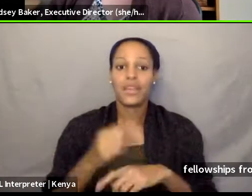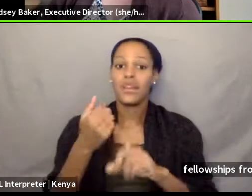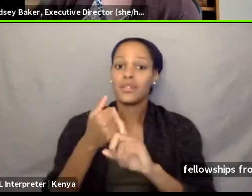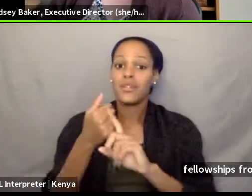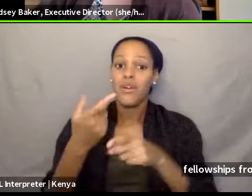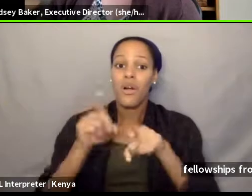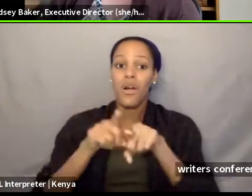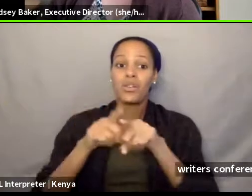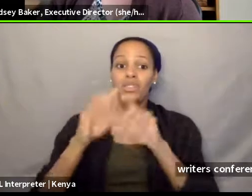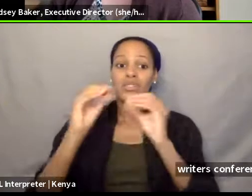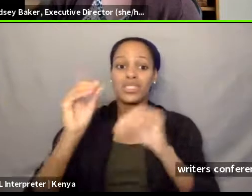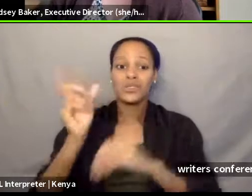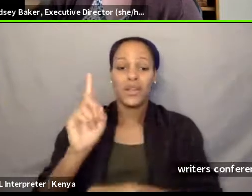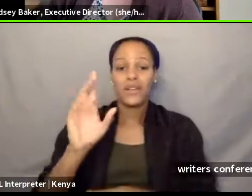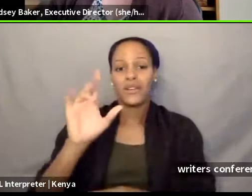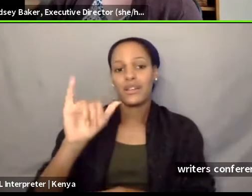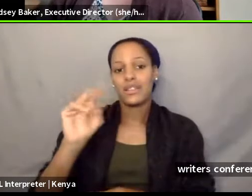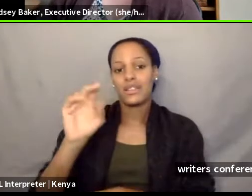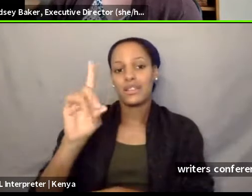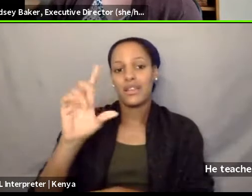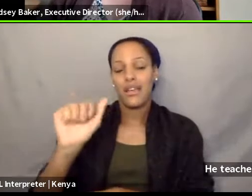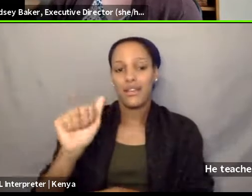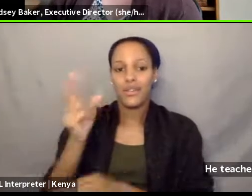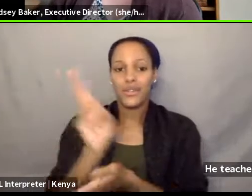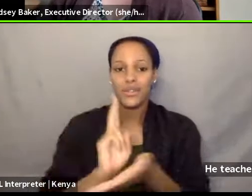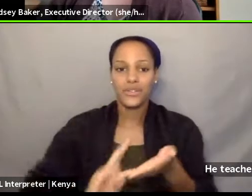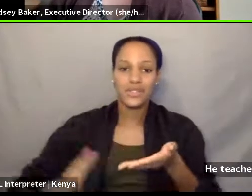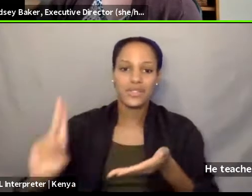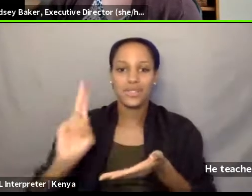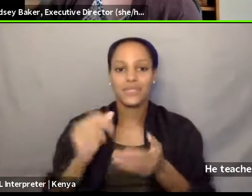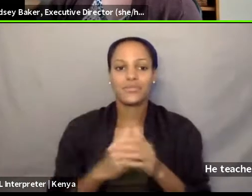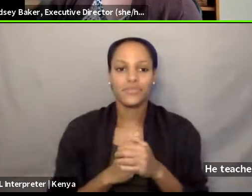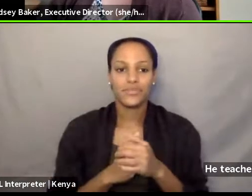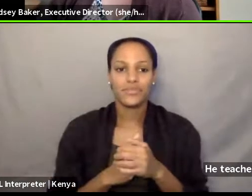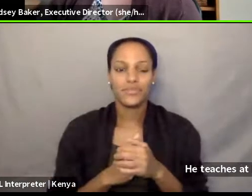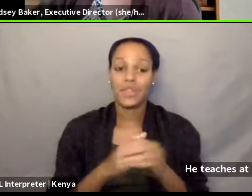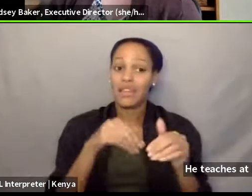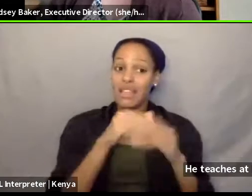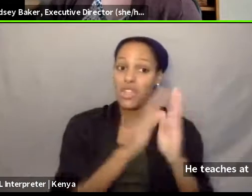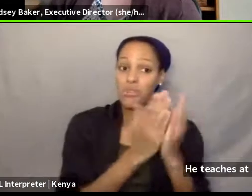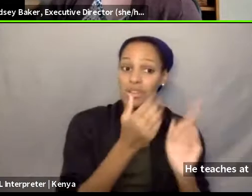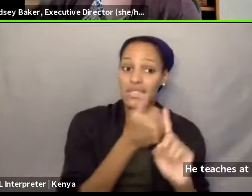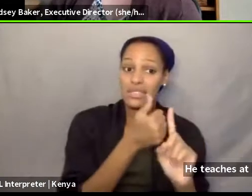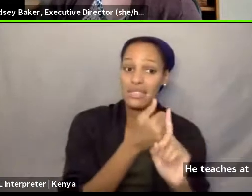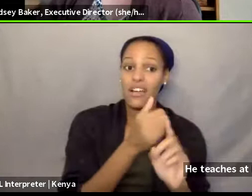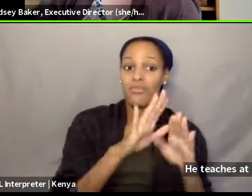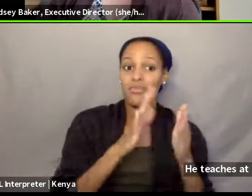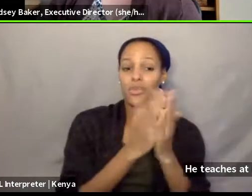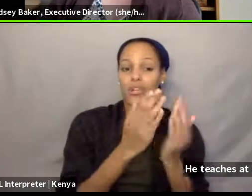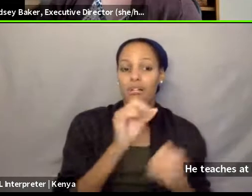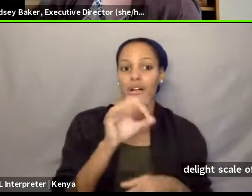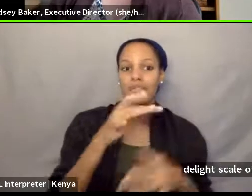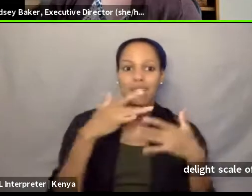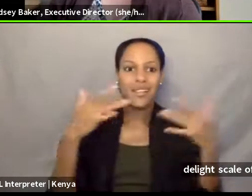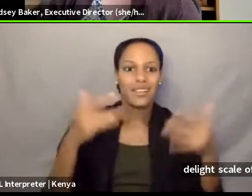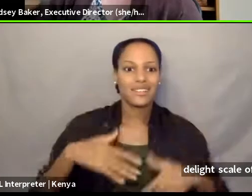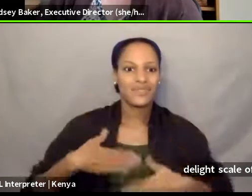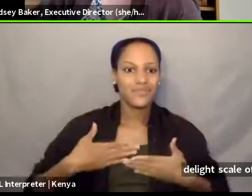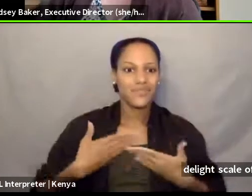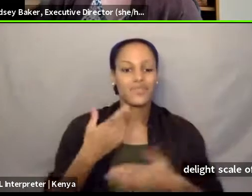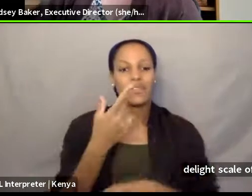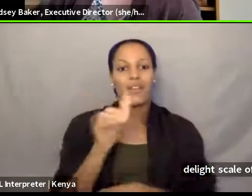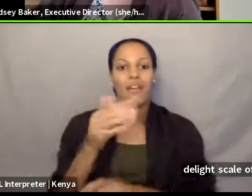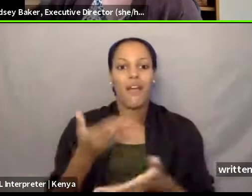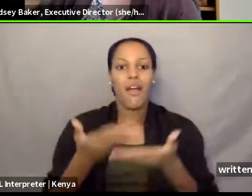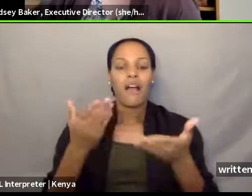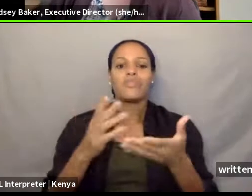Indiana University. And the Book of Delights, Gay offers up a volume of lyric essays written over one tumultuous year.